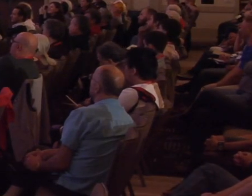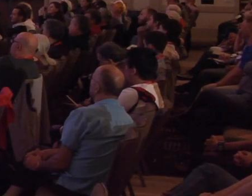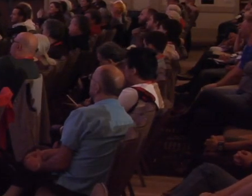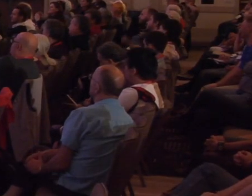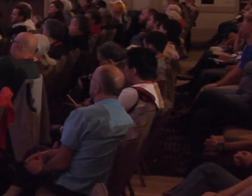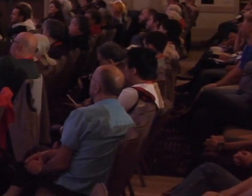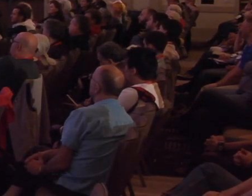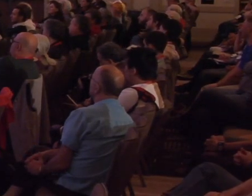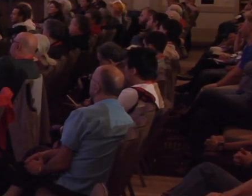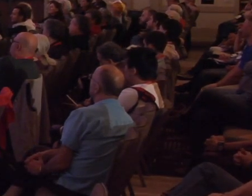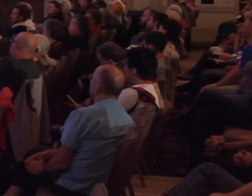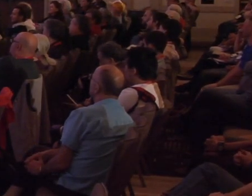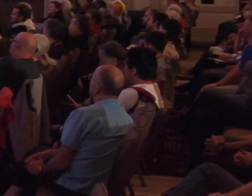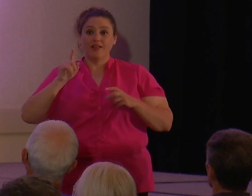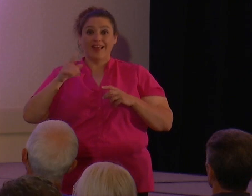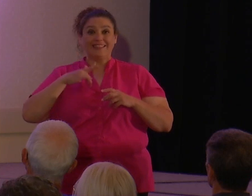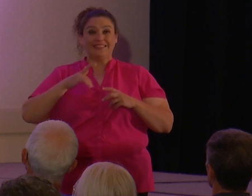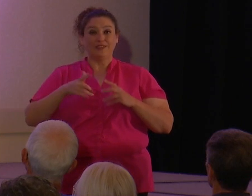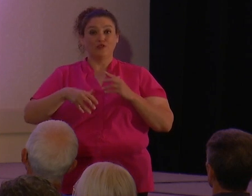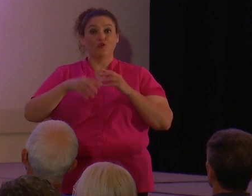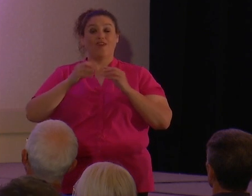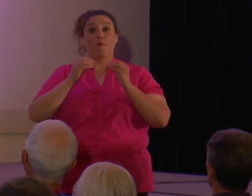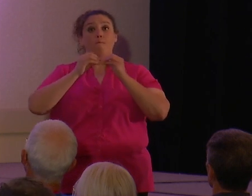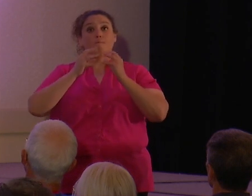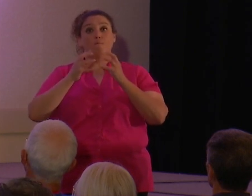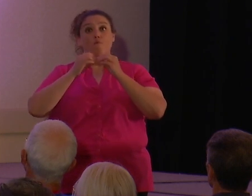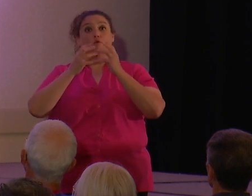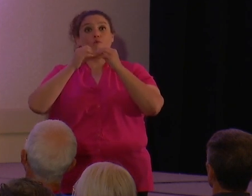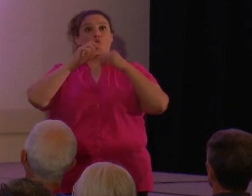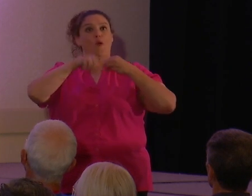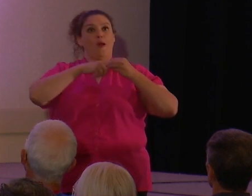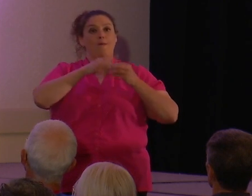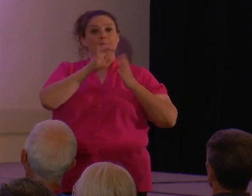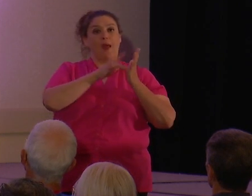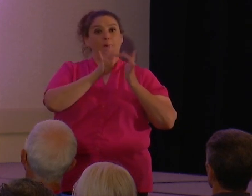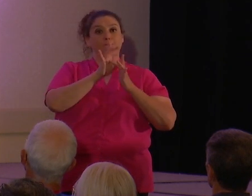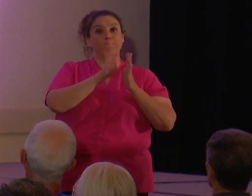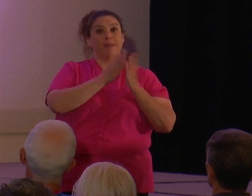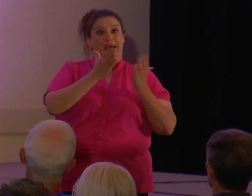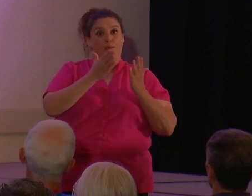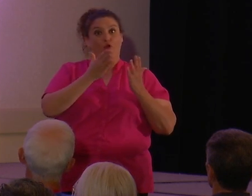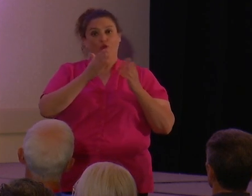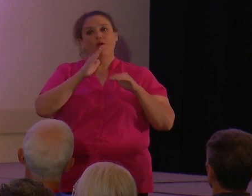which airs more about the Bible than it does about, history.